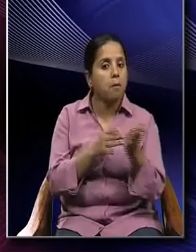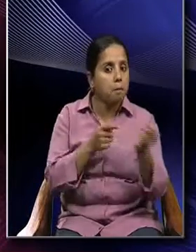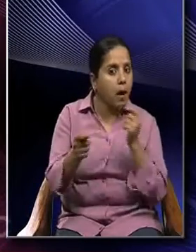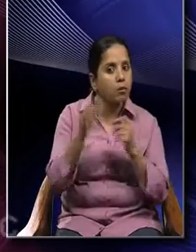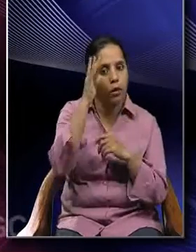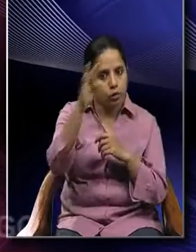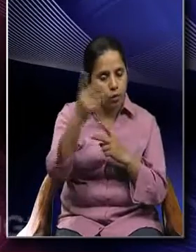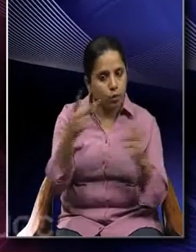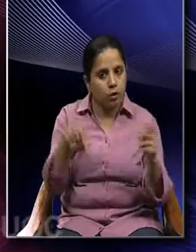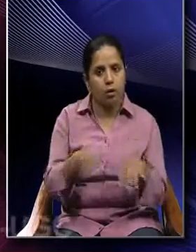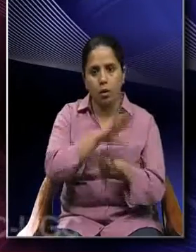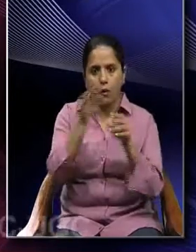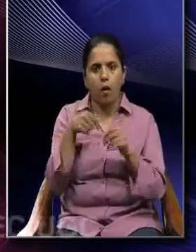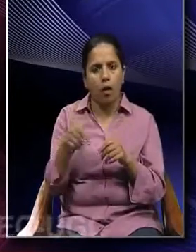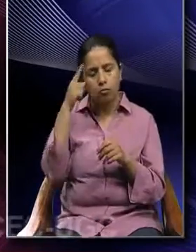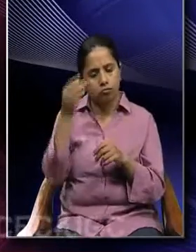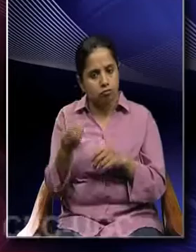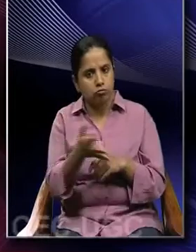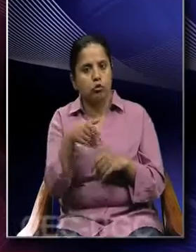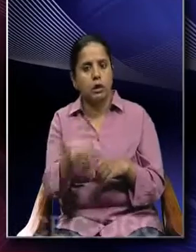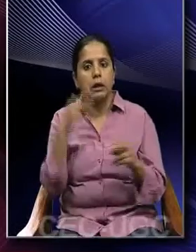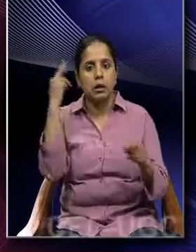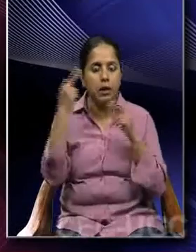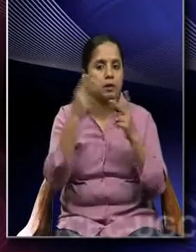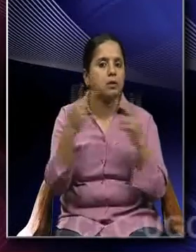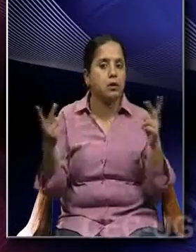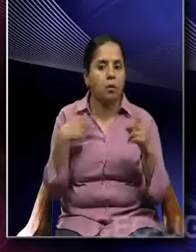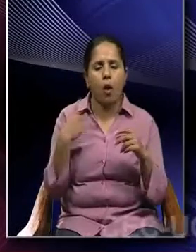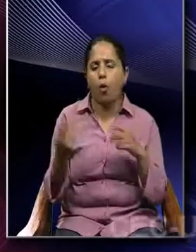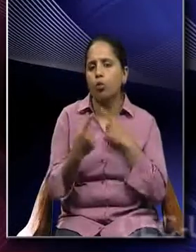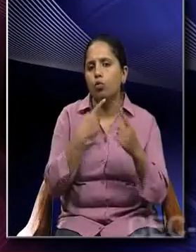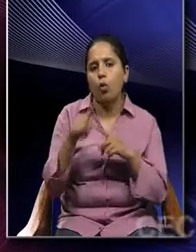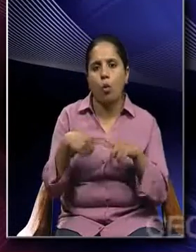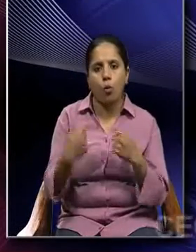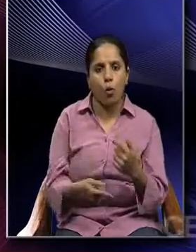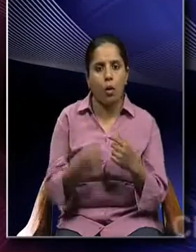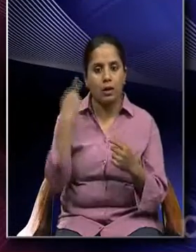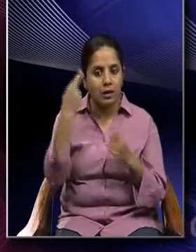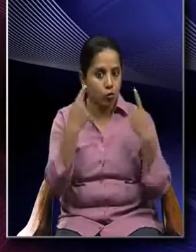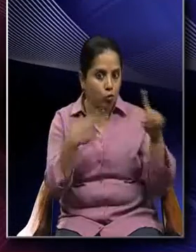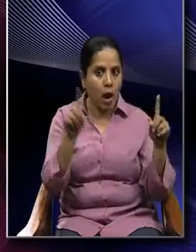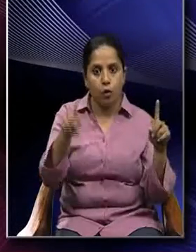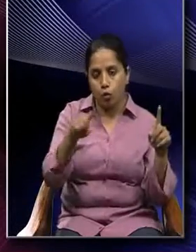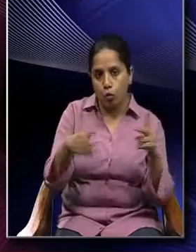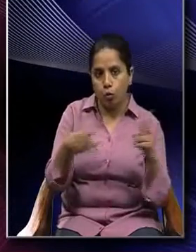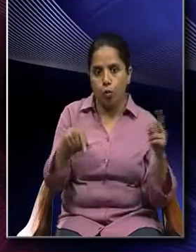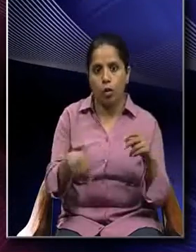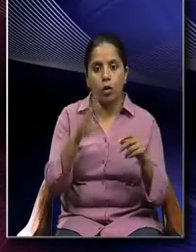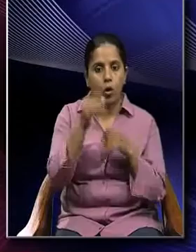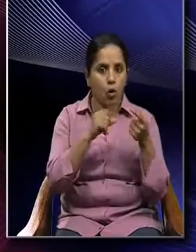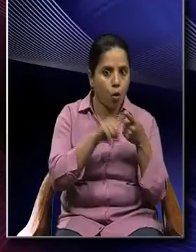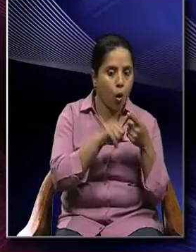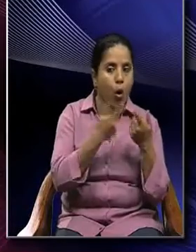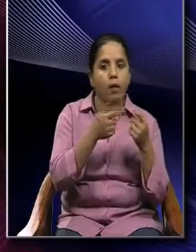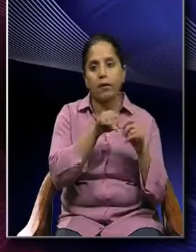been heavily biased in favor of rationality. We have only been talking about the rationality, logic, cause and effect